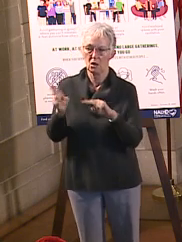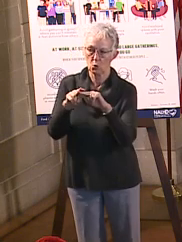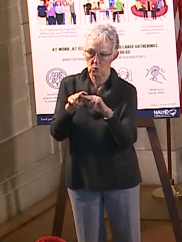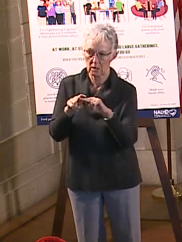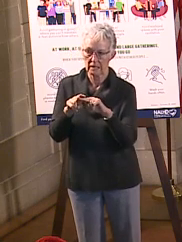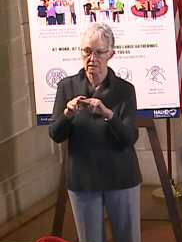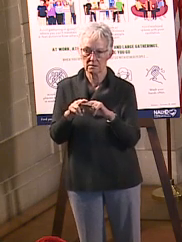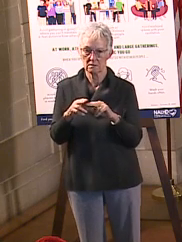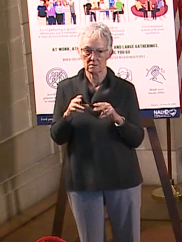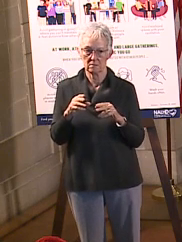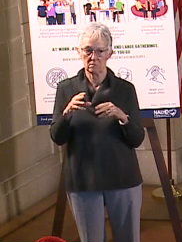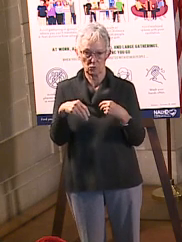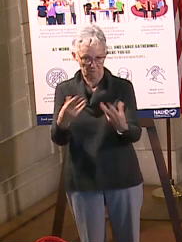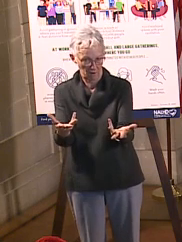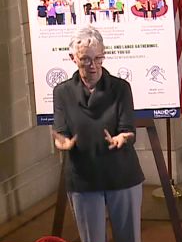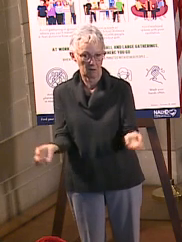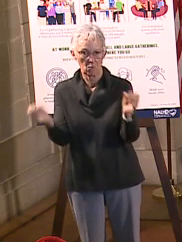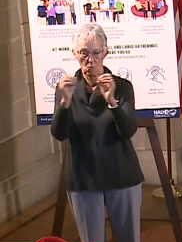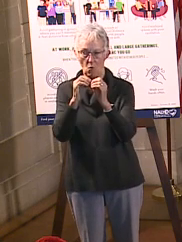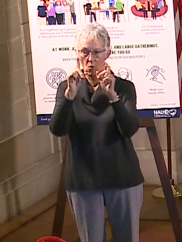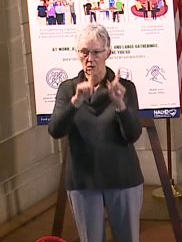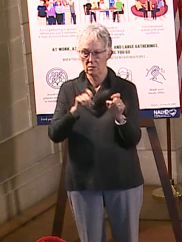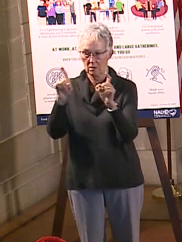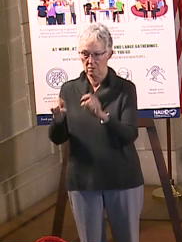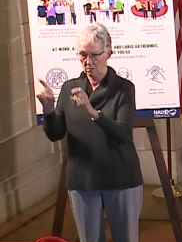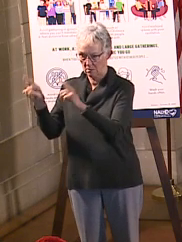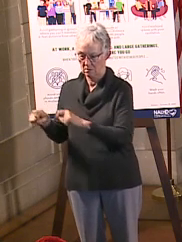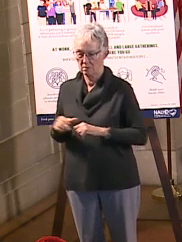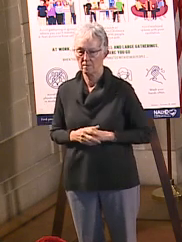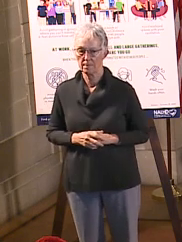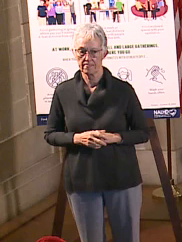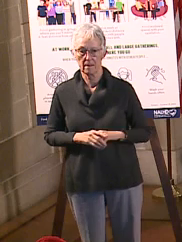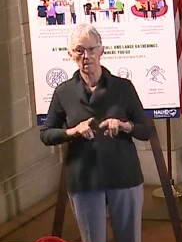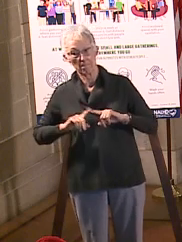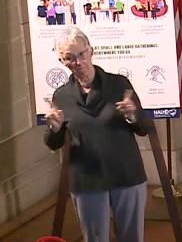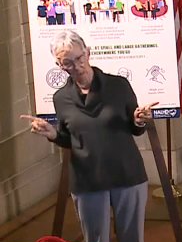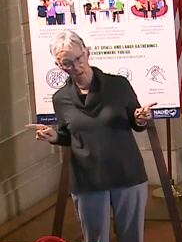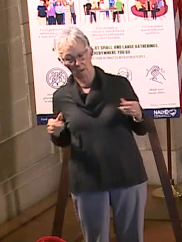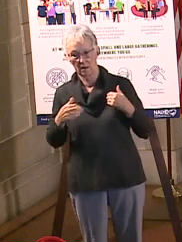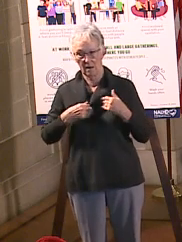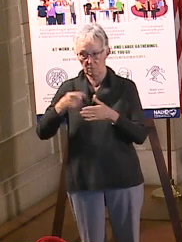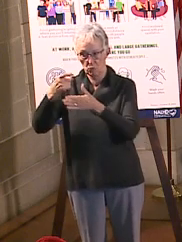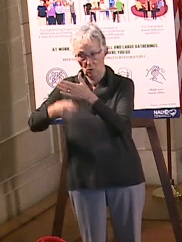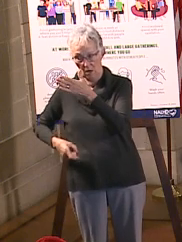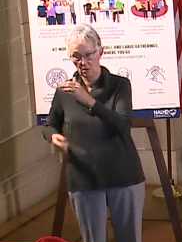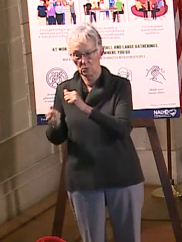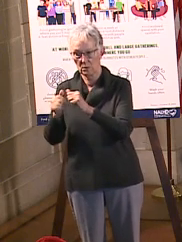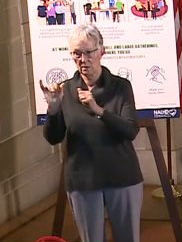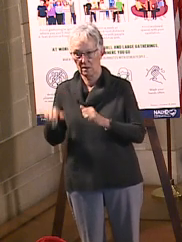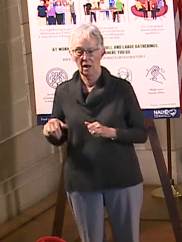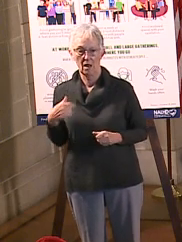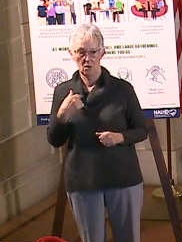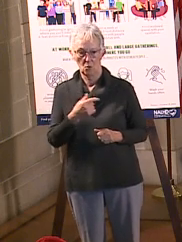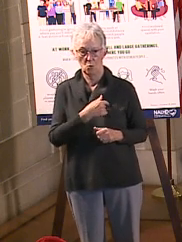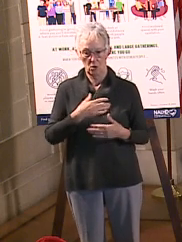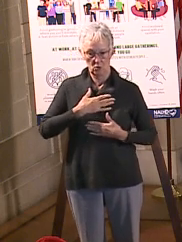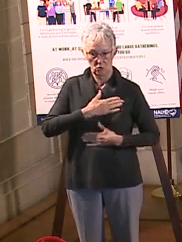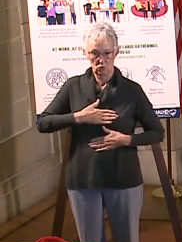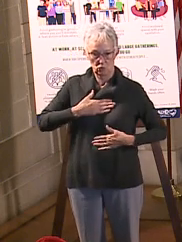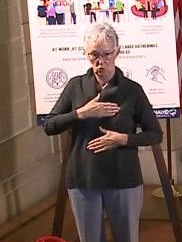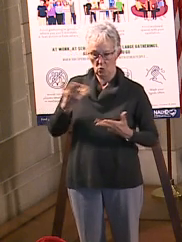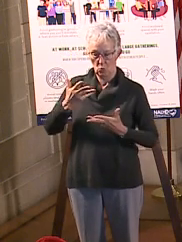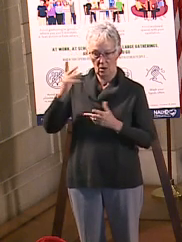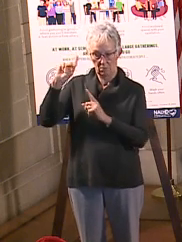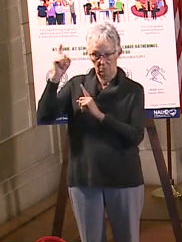that goes with that, and although we've enjoyed the generous offering that the state and the governor have given us